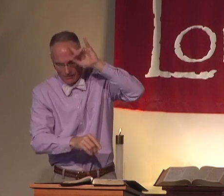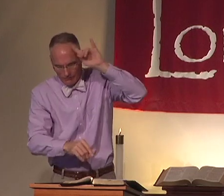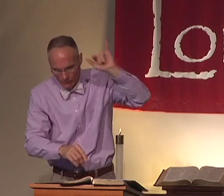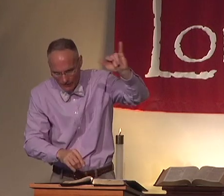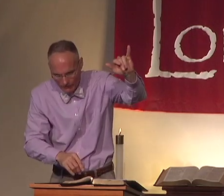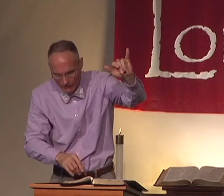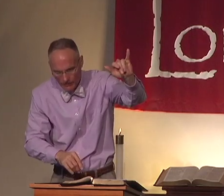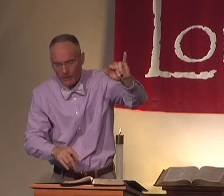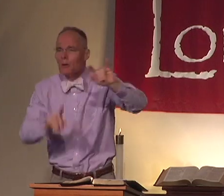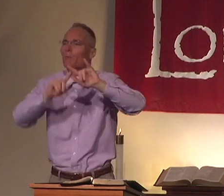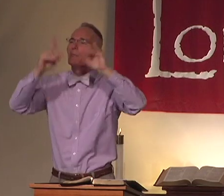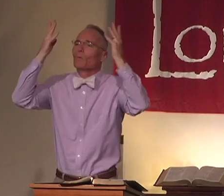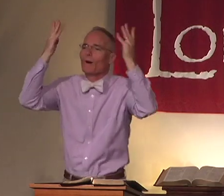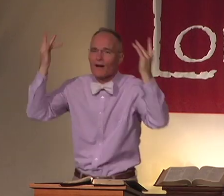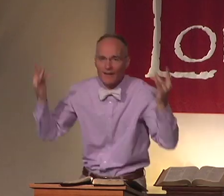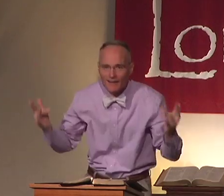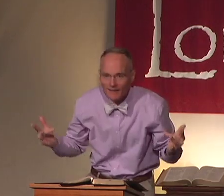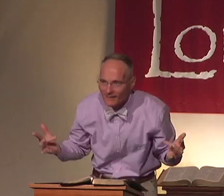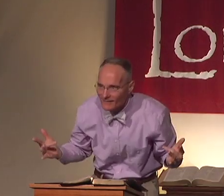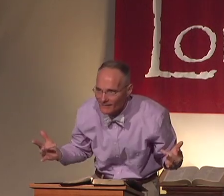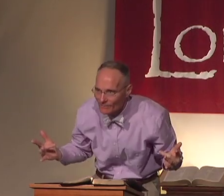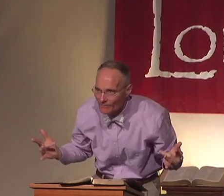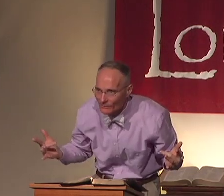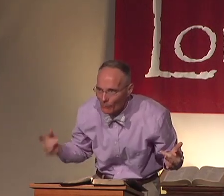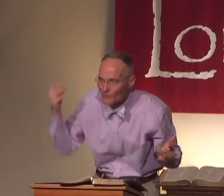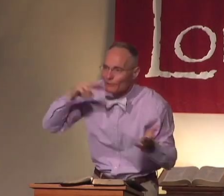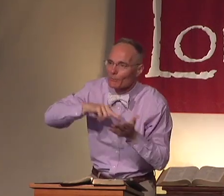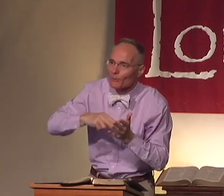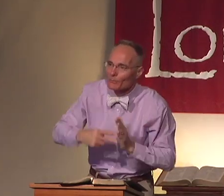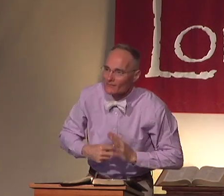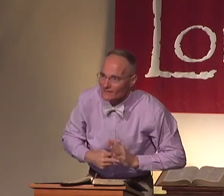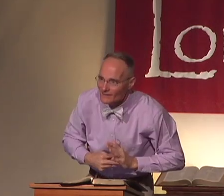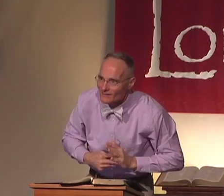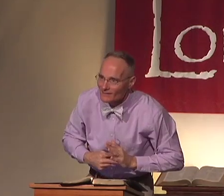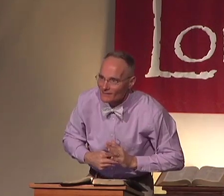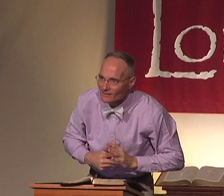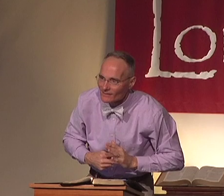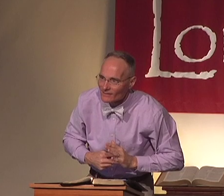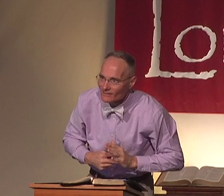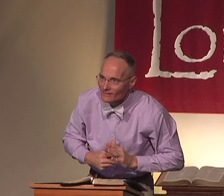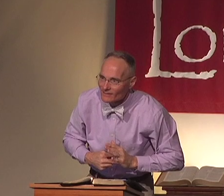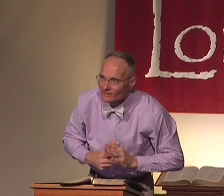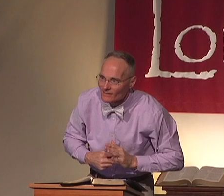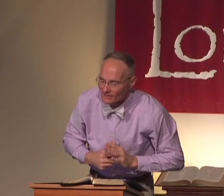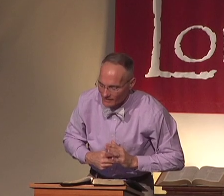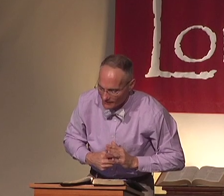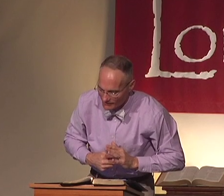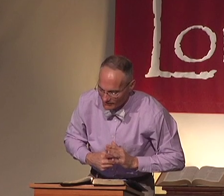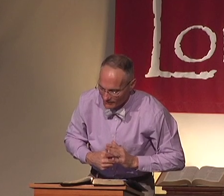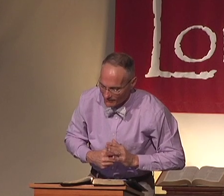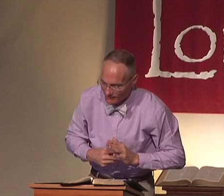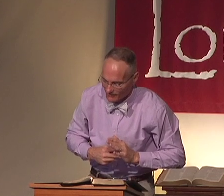that relationship with the Father for eternity. But why? What's the purpose?